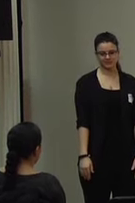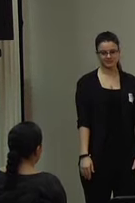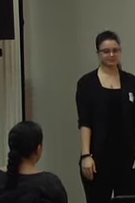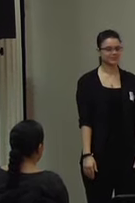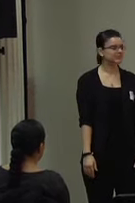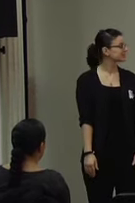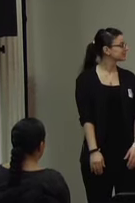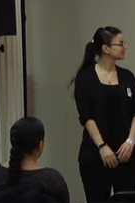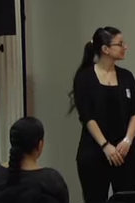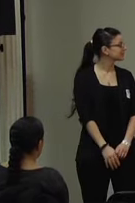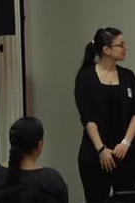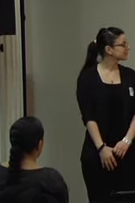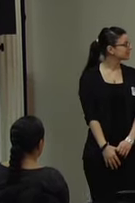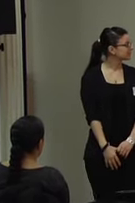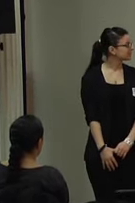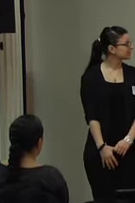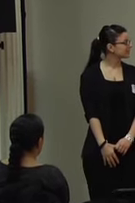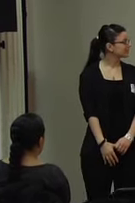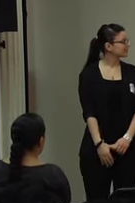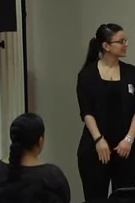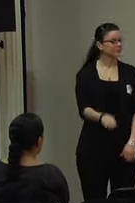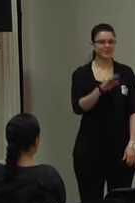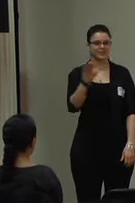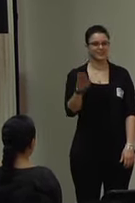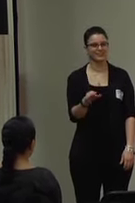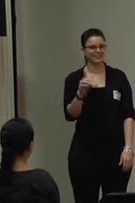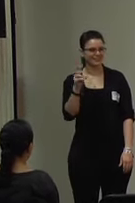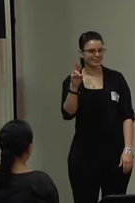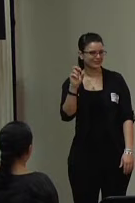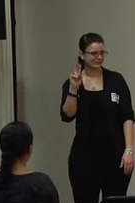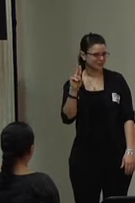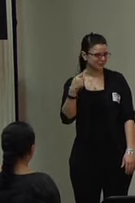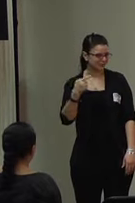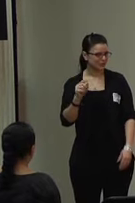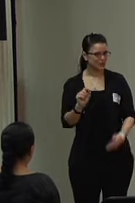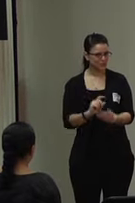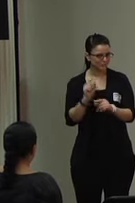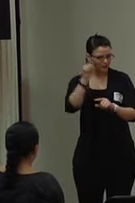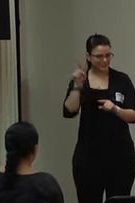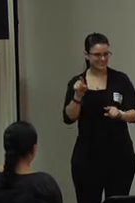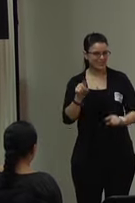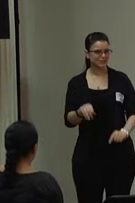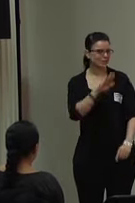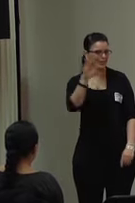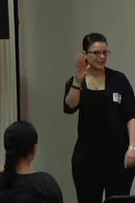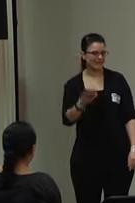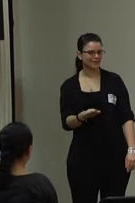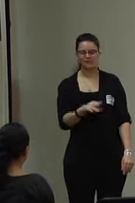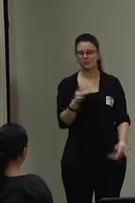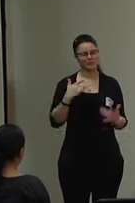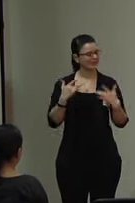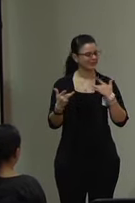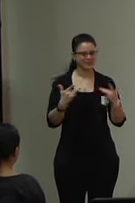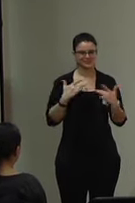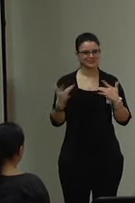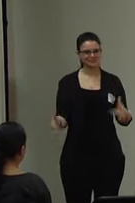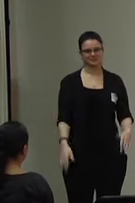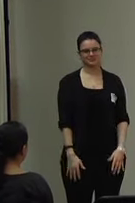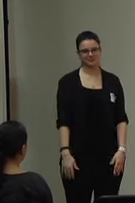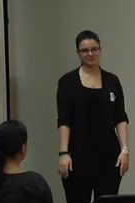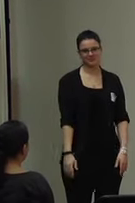And you will never have a problem with drug testing from drinking hemp milk. So I just want to be clear about that.